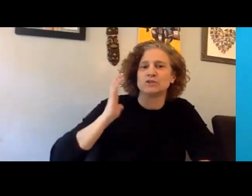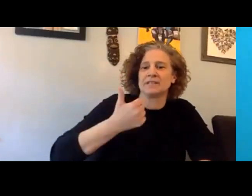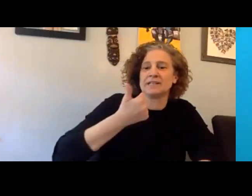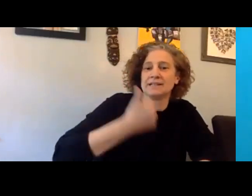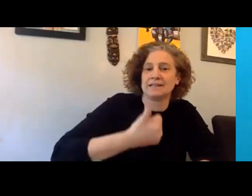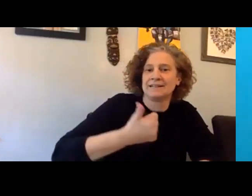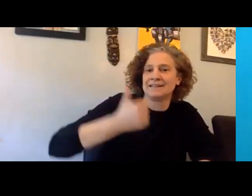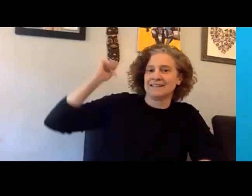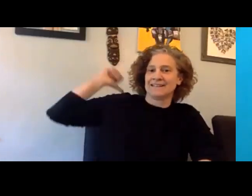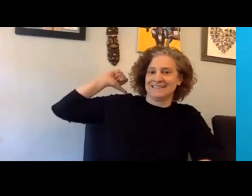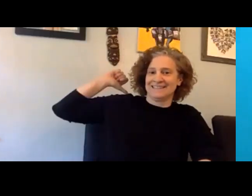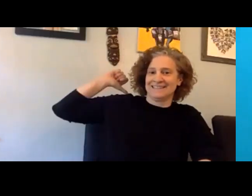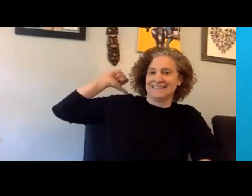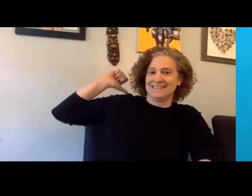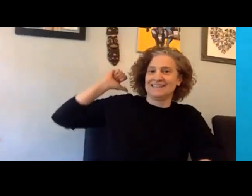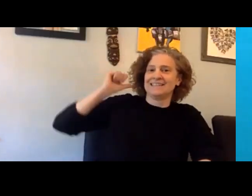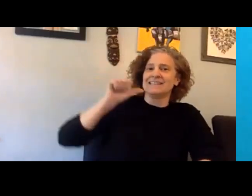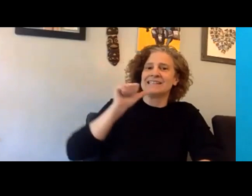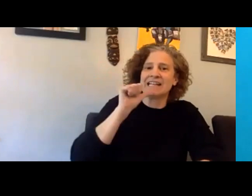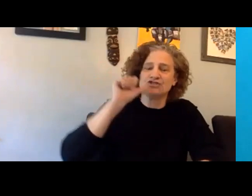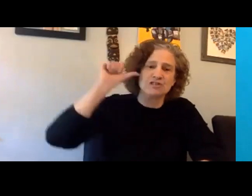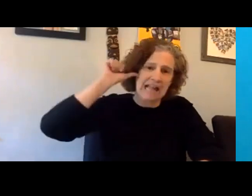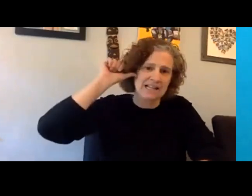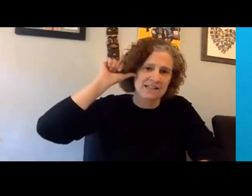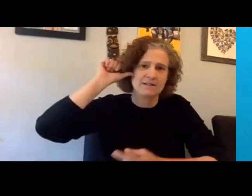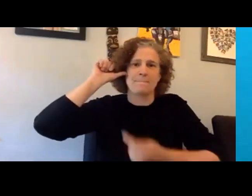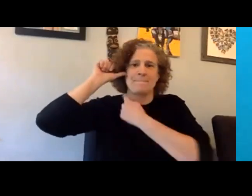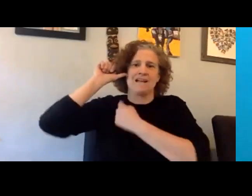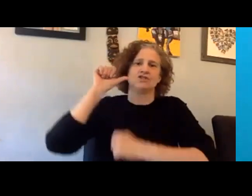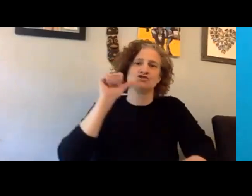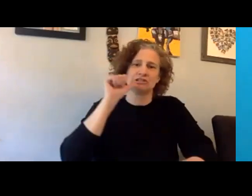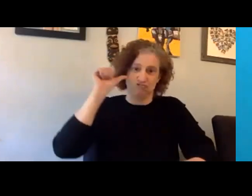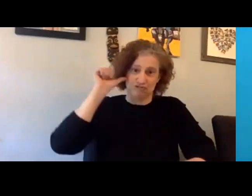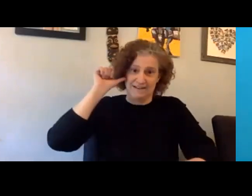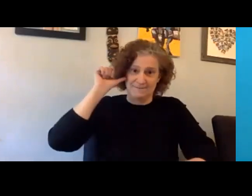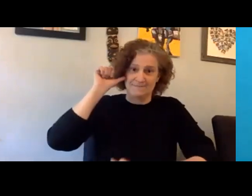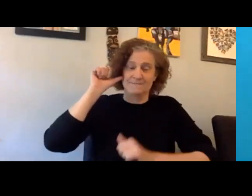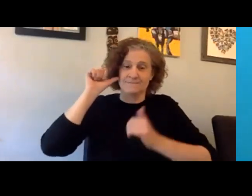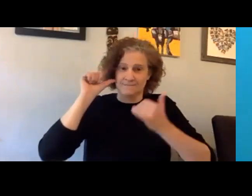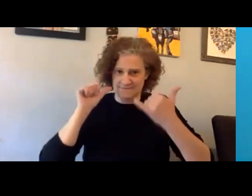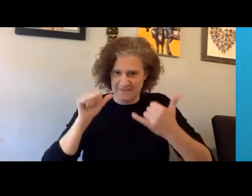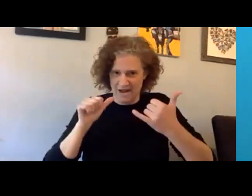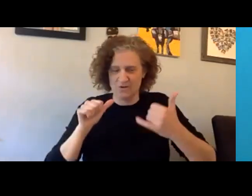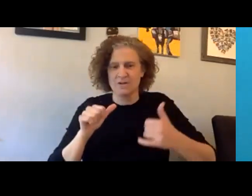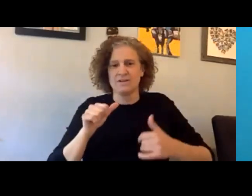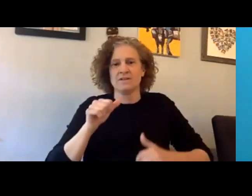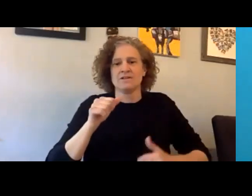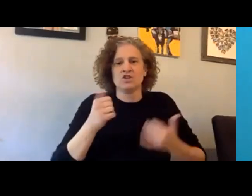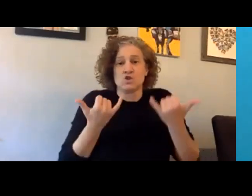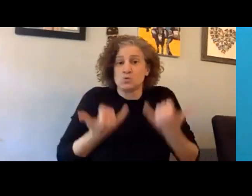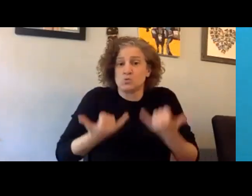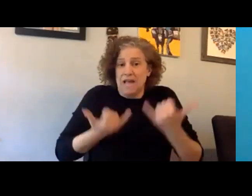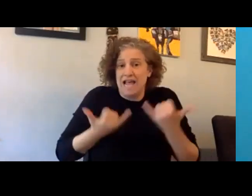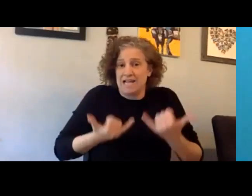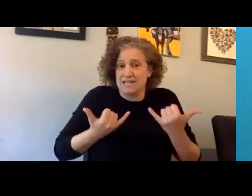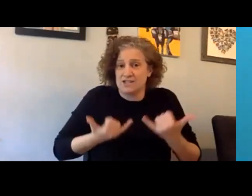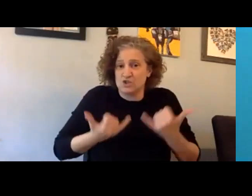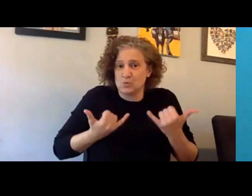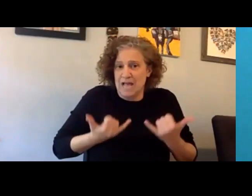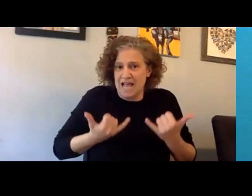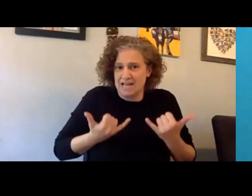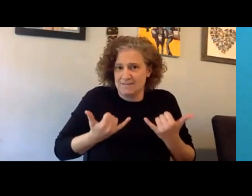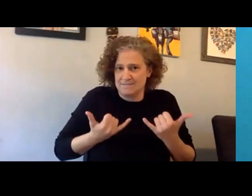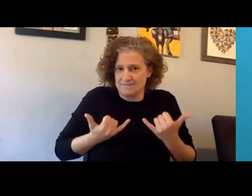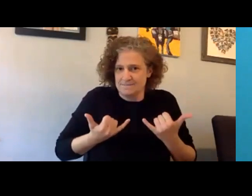yesterday. So it used to be today, but before as the compound word, and now it's yesterday. It goes backwards. Yesterday.